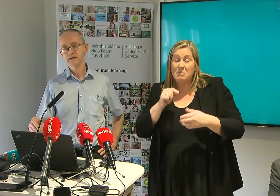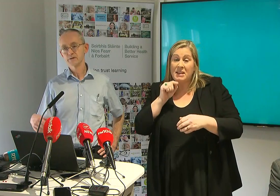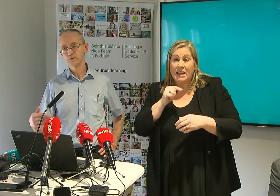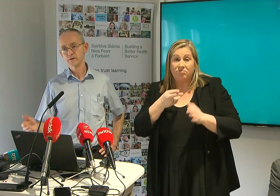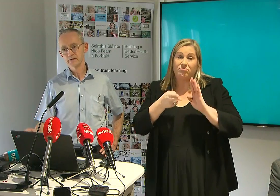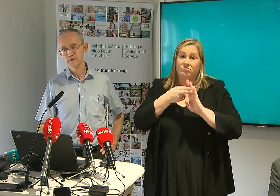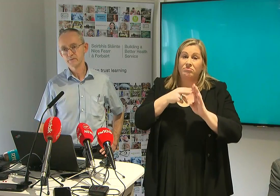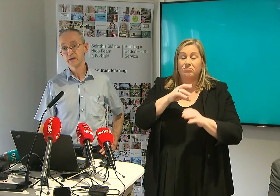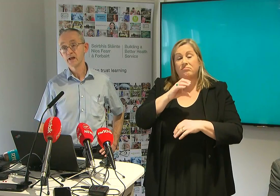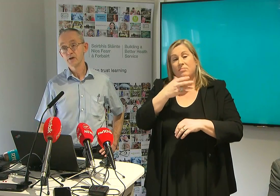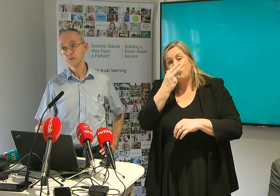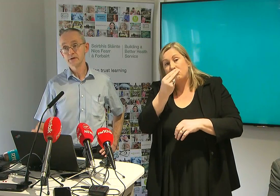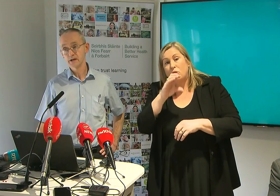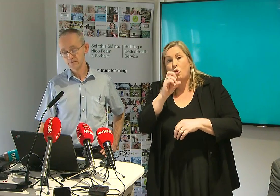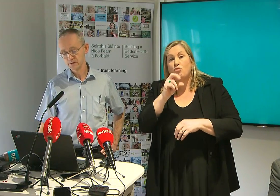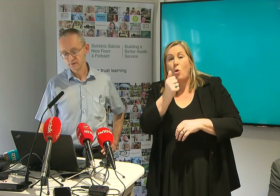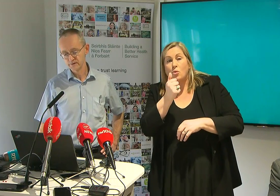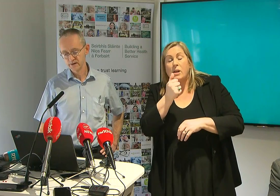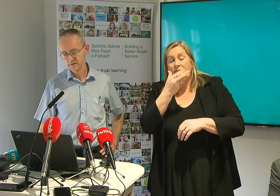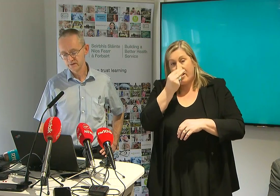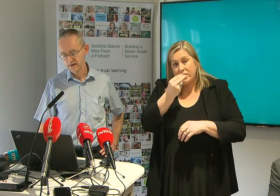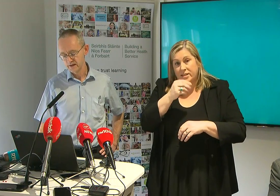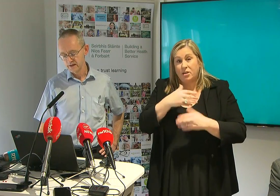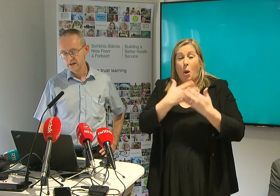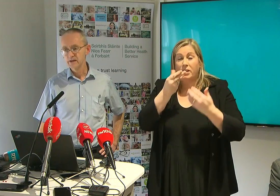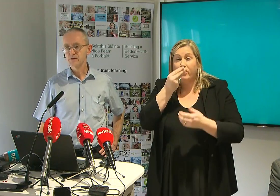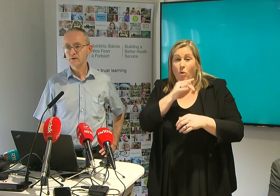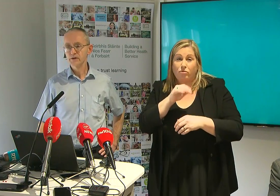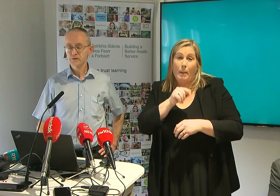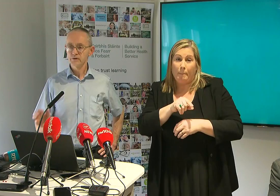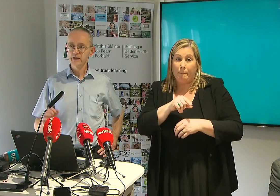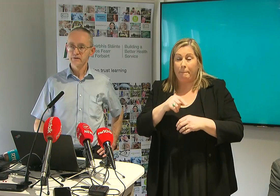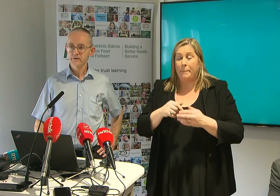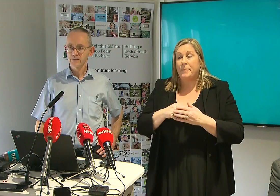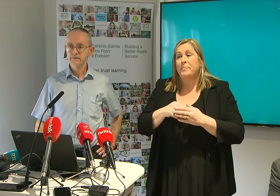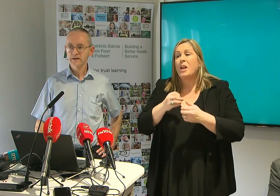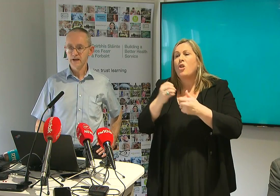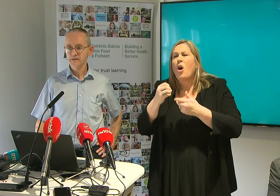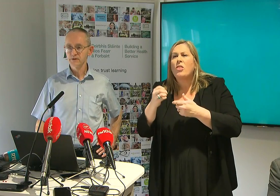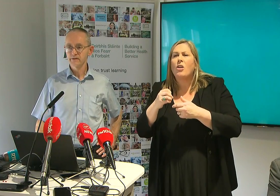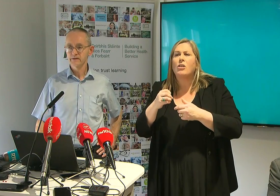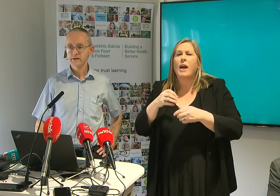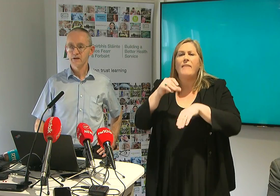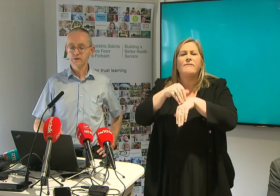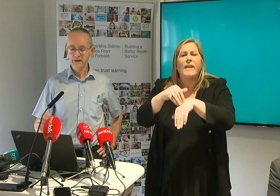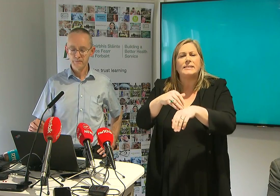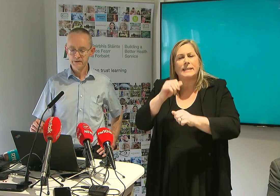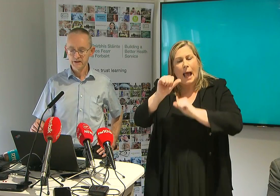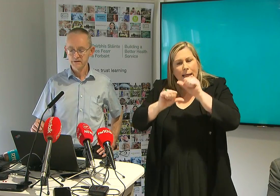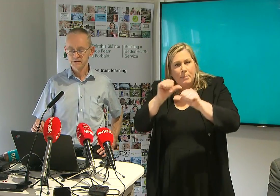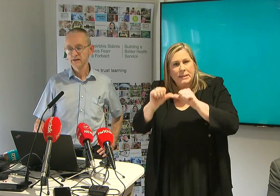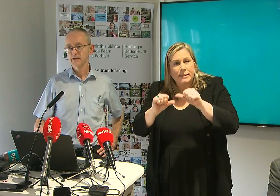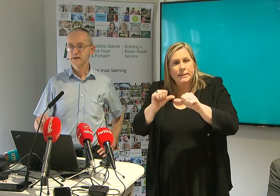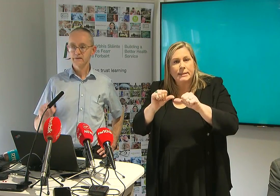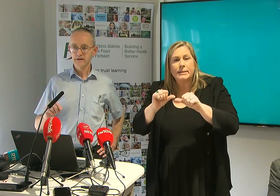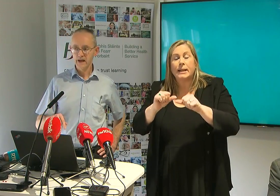because a lot of colds are caused by human common coronaviruses. There are other coronaviruses that infect animals, and what's happened